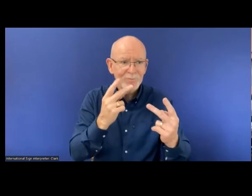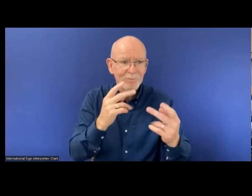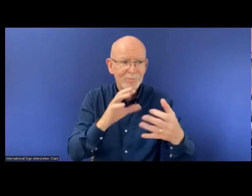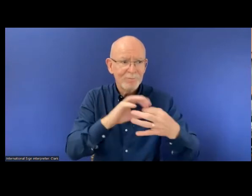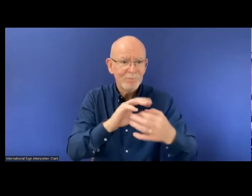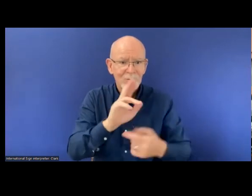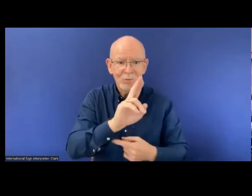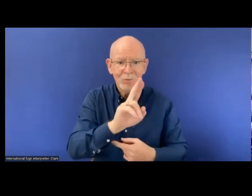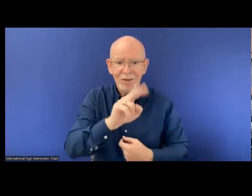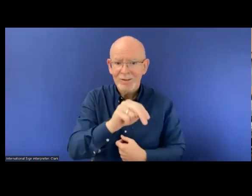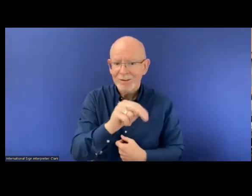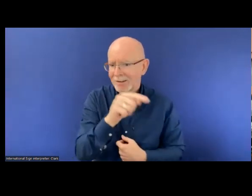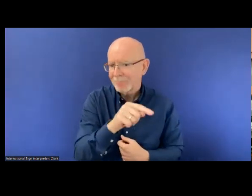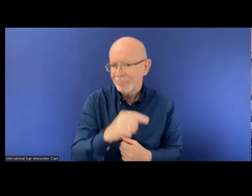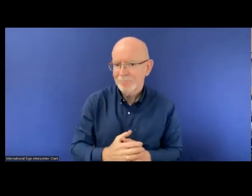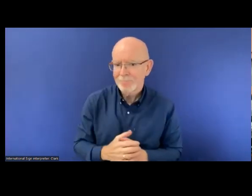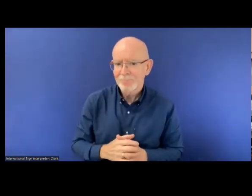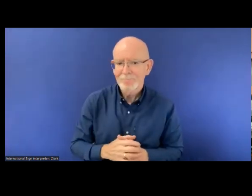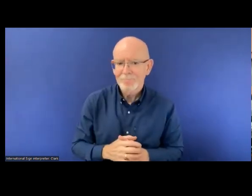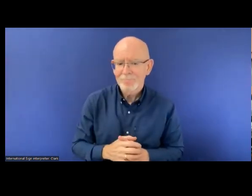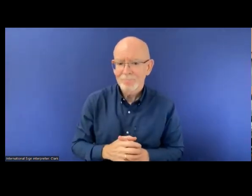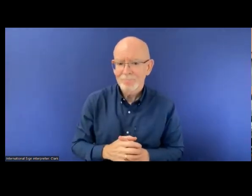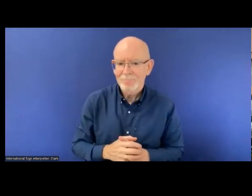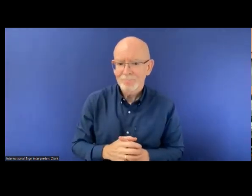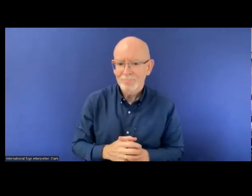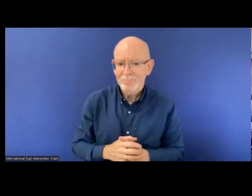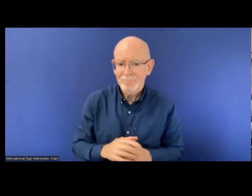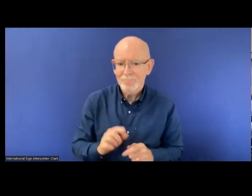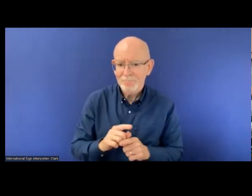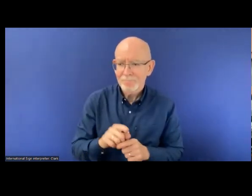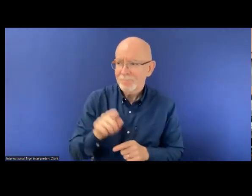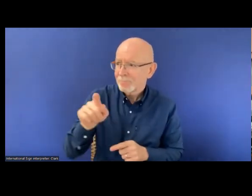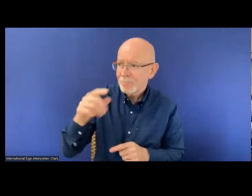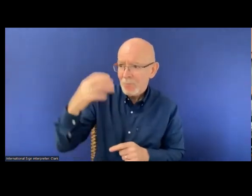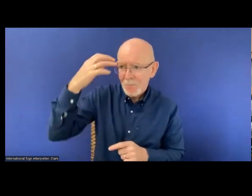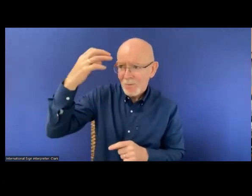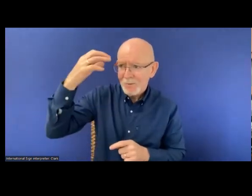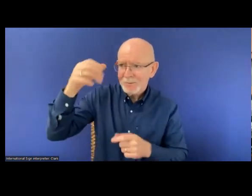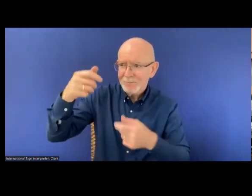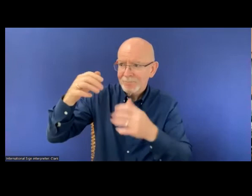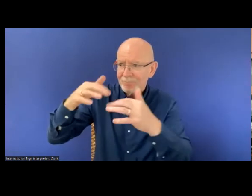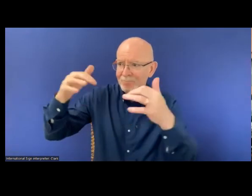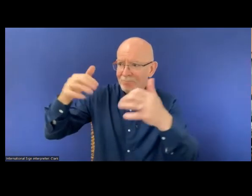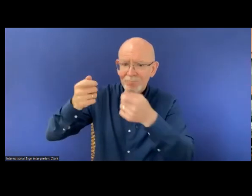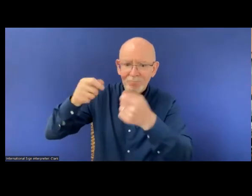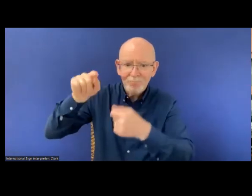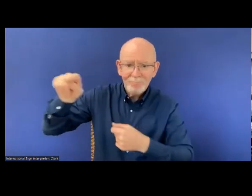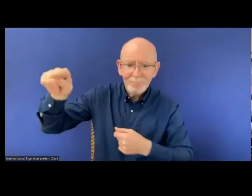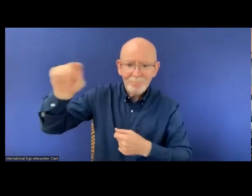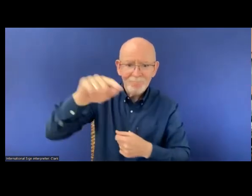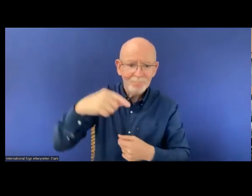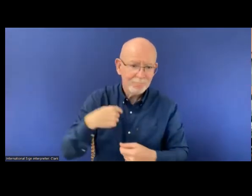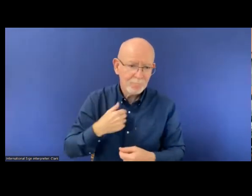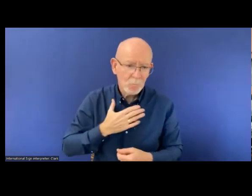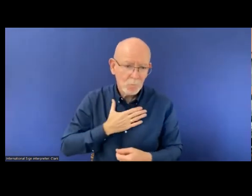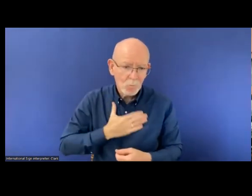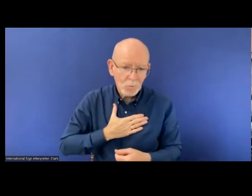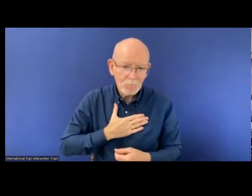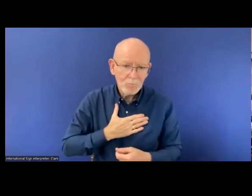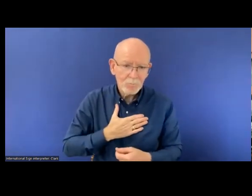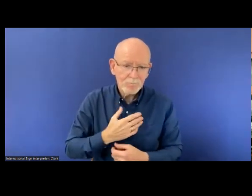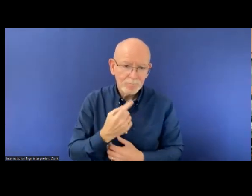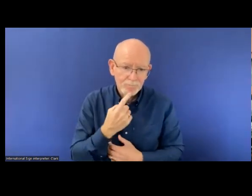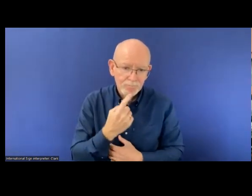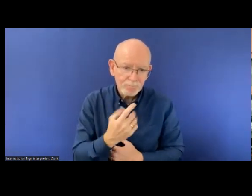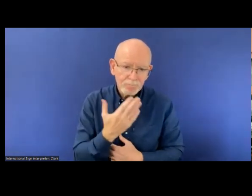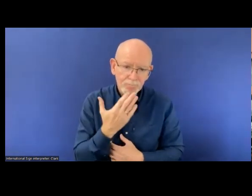to acknowledge deep appreciation to the two ambassadors who co-chaired this, friends with me for a number of years, who